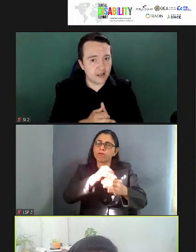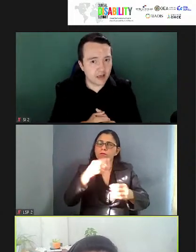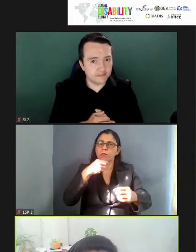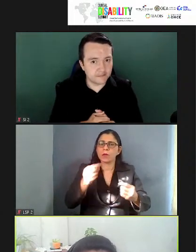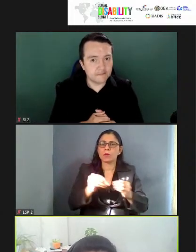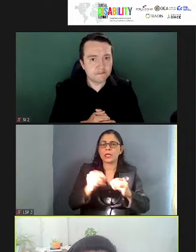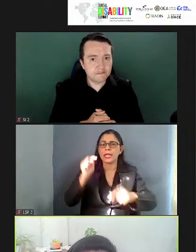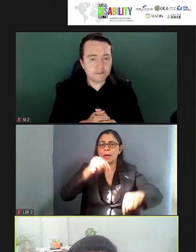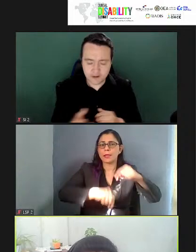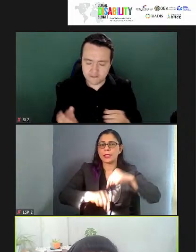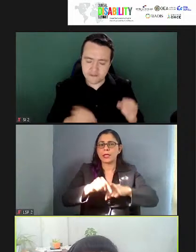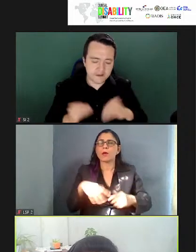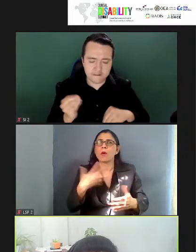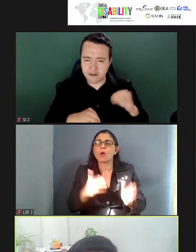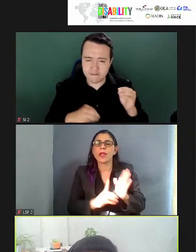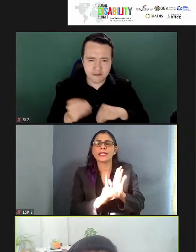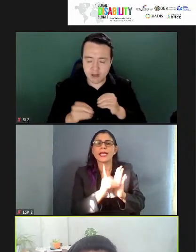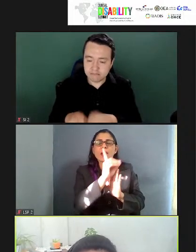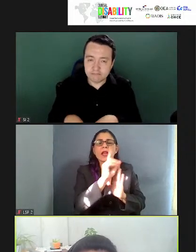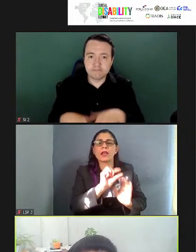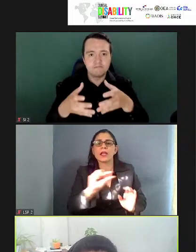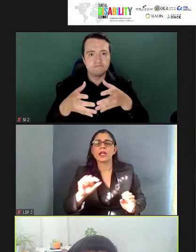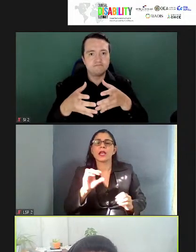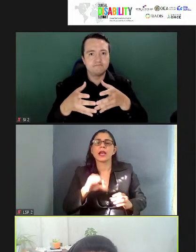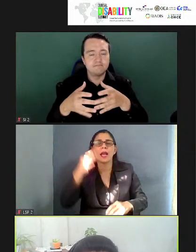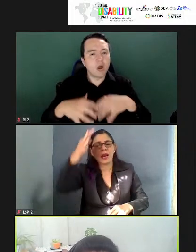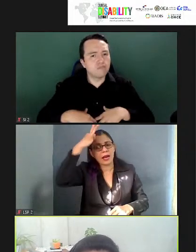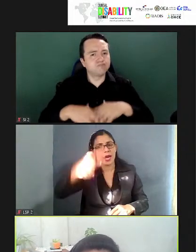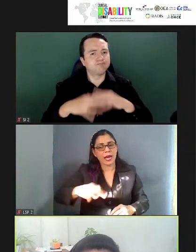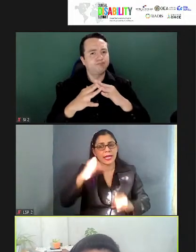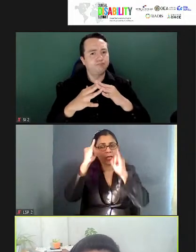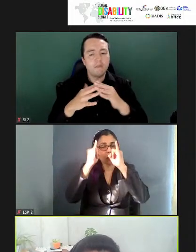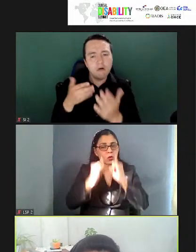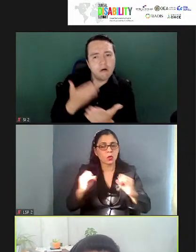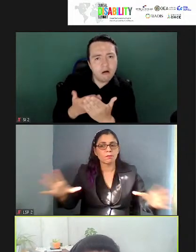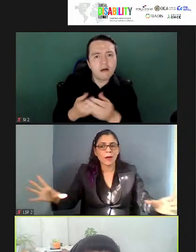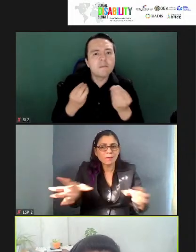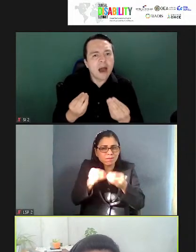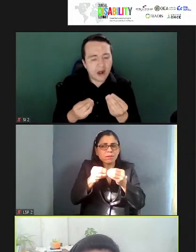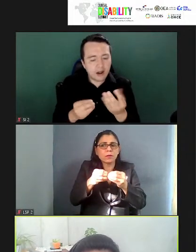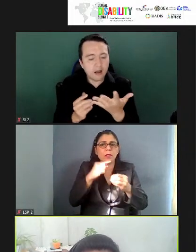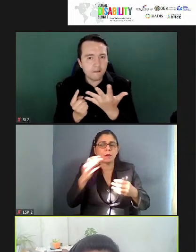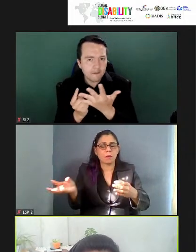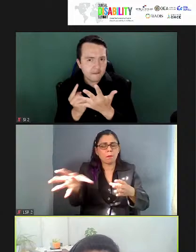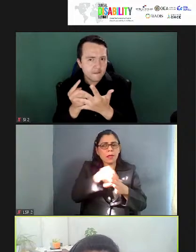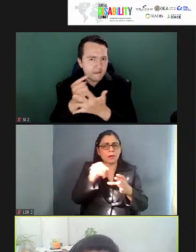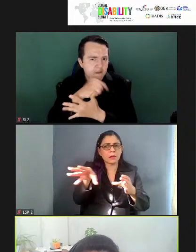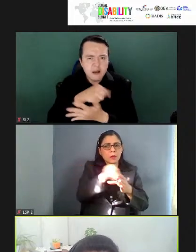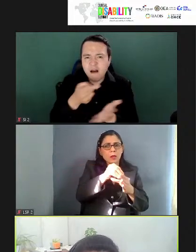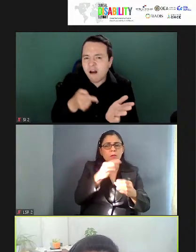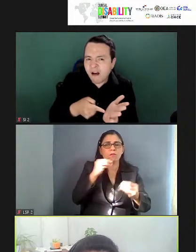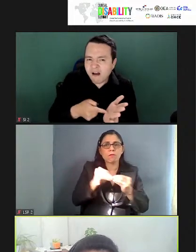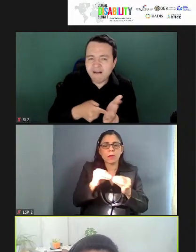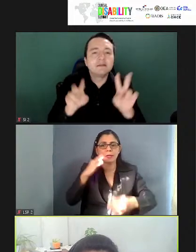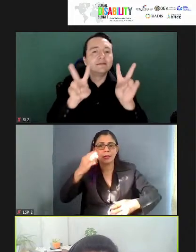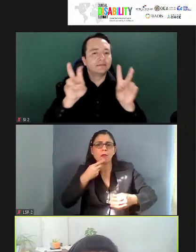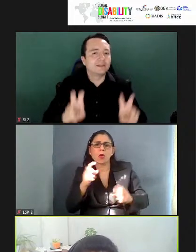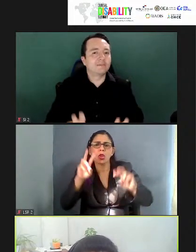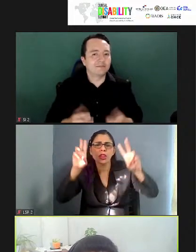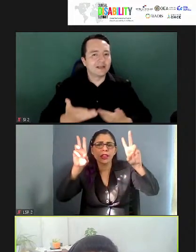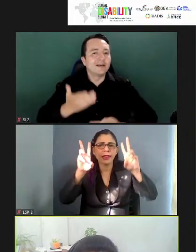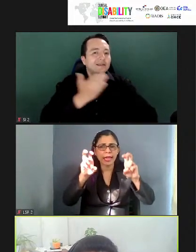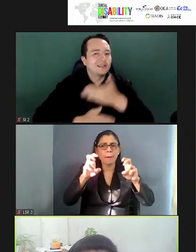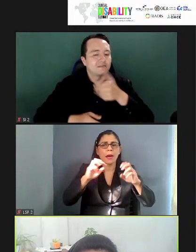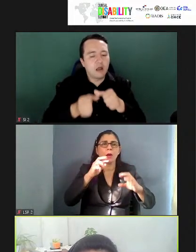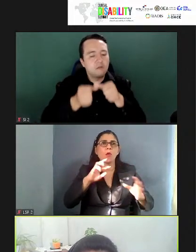developing and or building solid institutions for the implementation and mainstreaming of